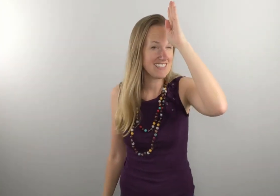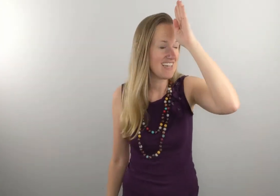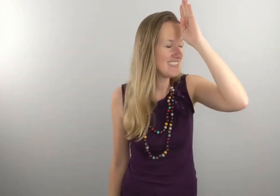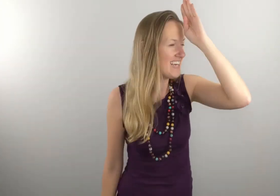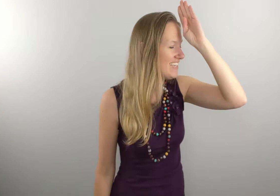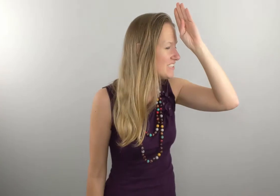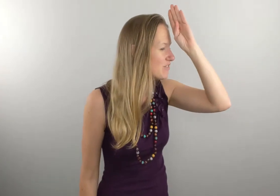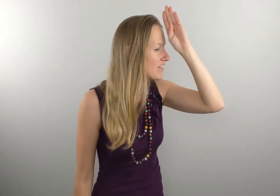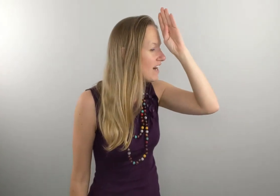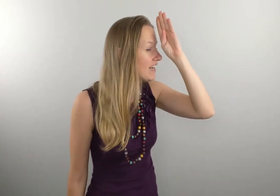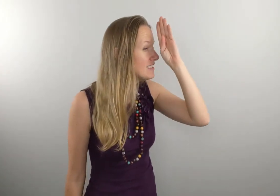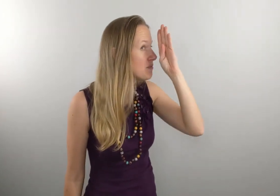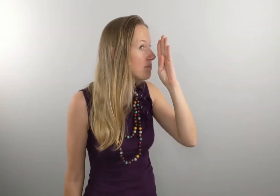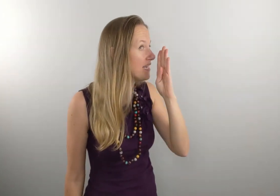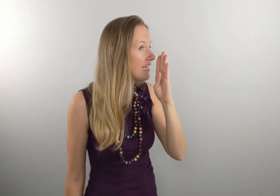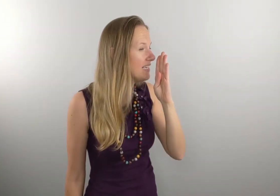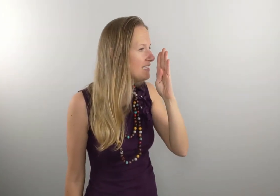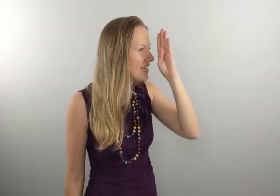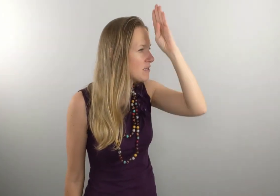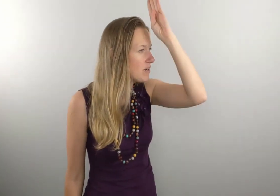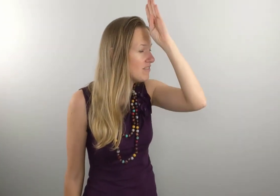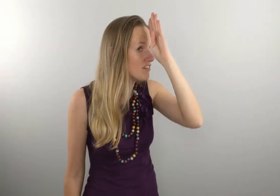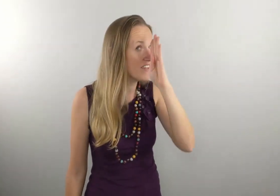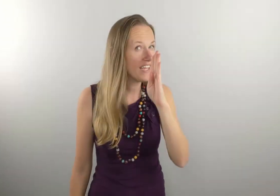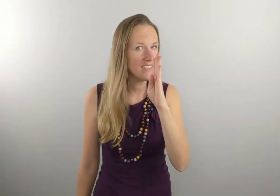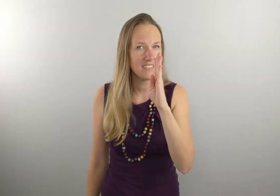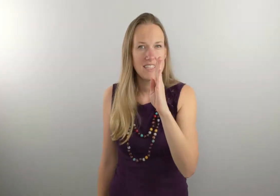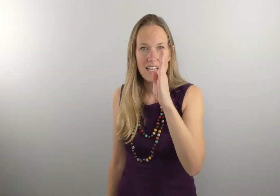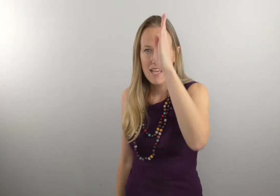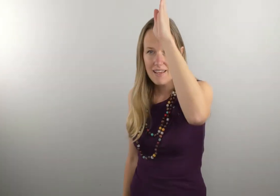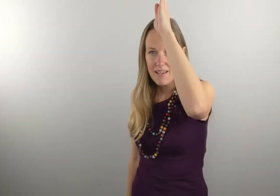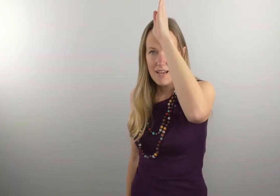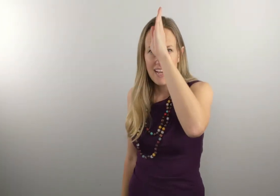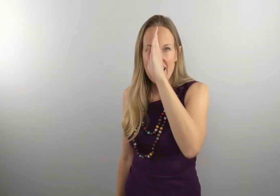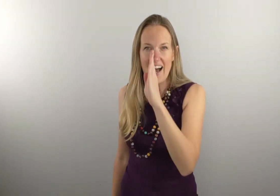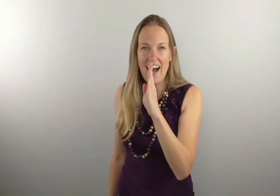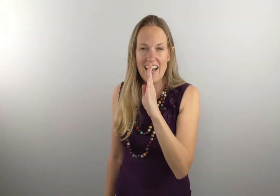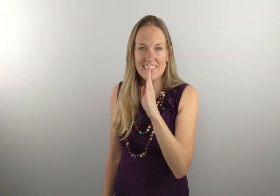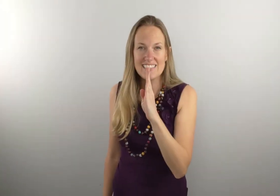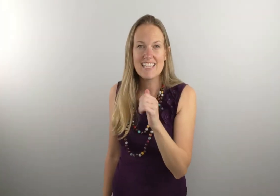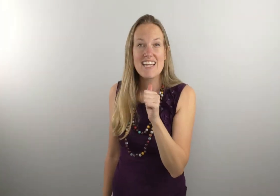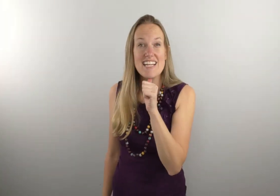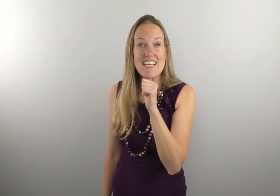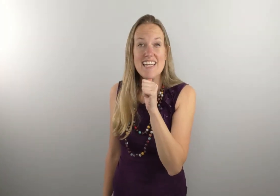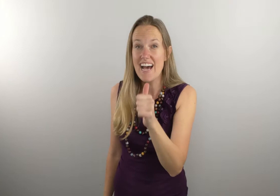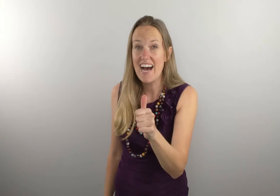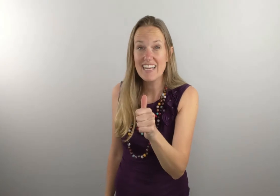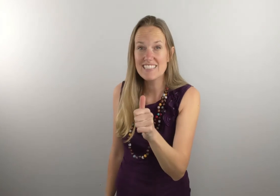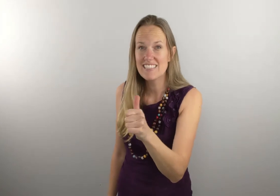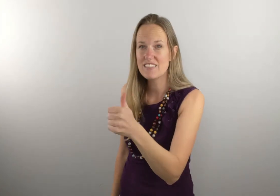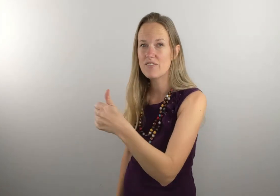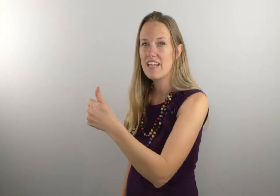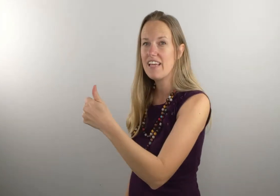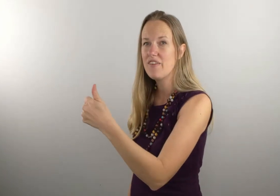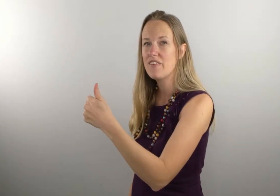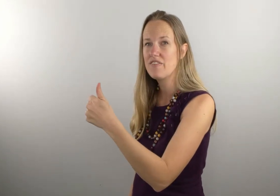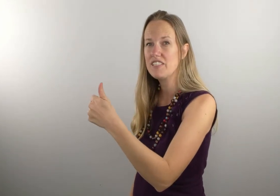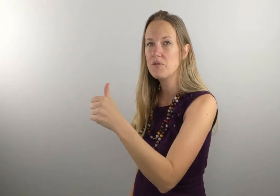not dead. So for God, it's a B down the middle of your face. God's not. So for that, you have a fist with your